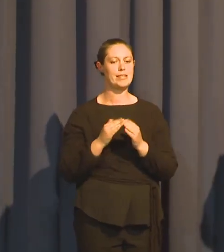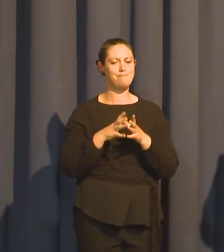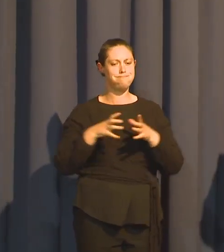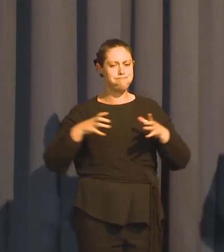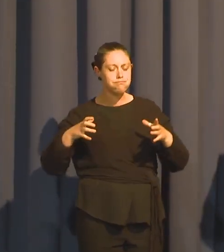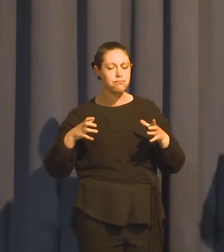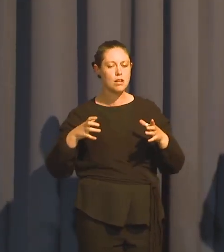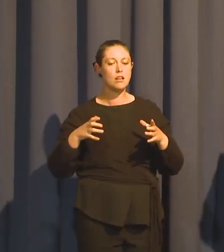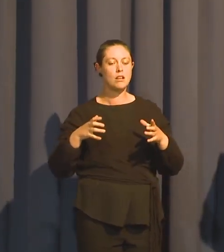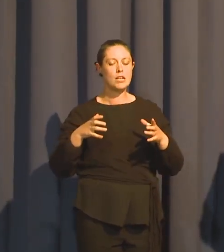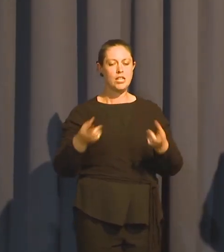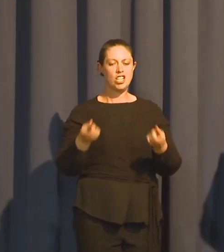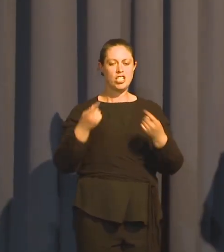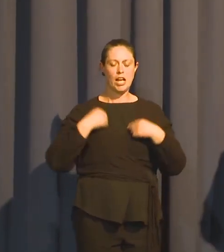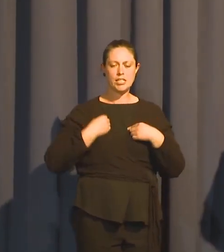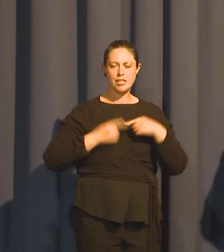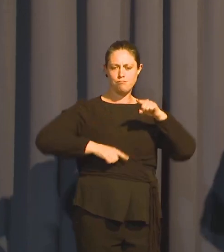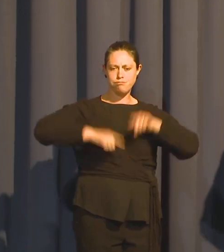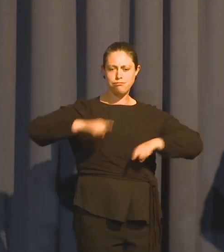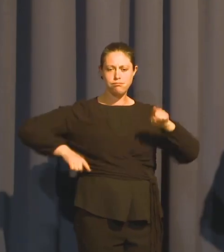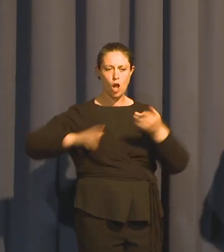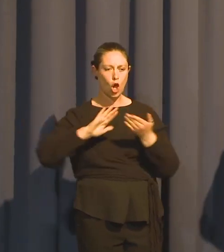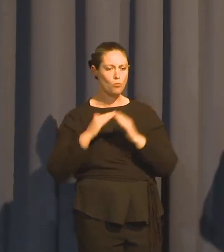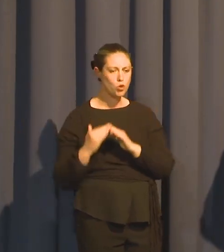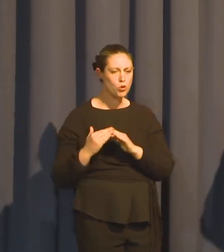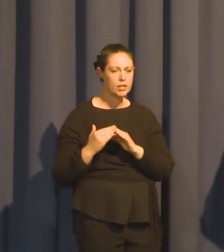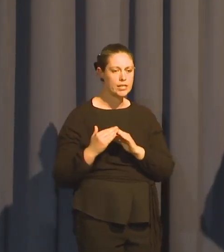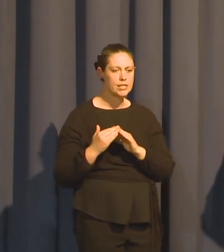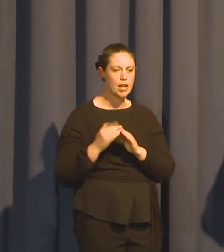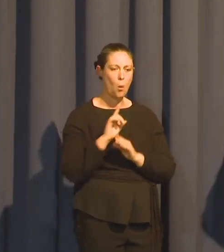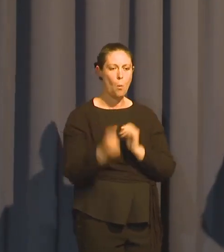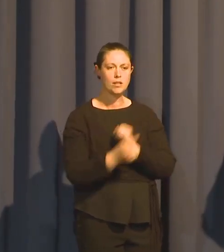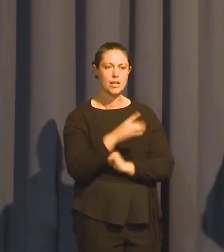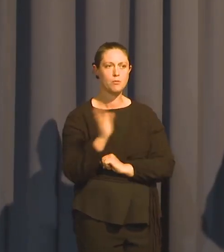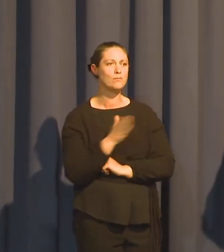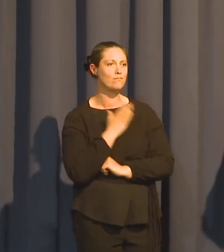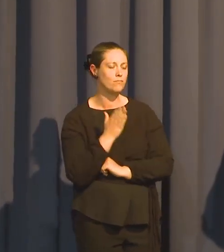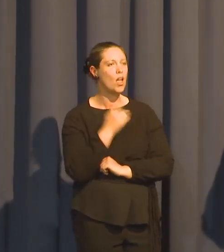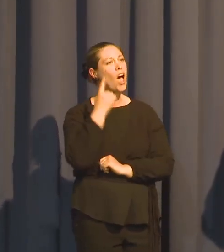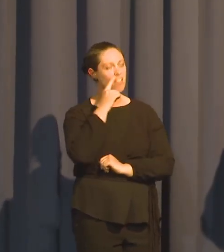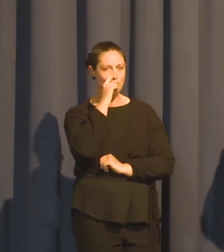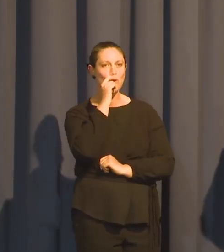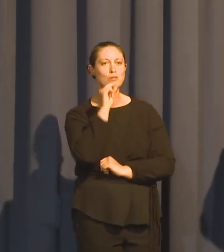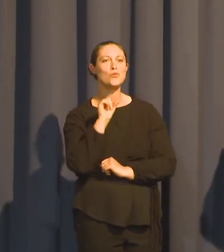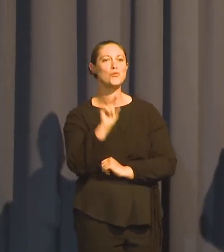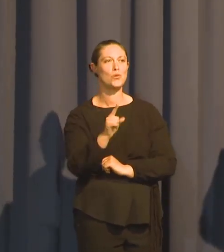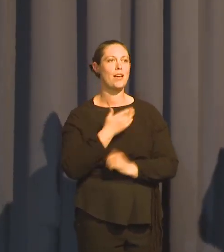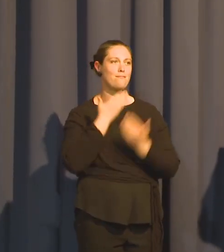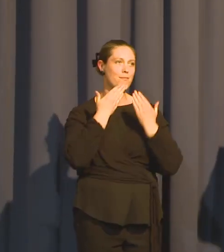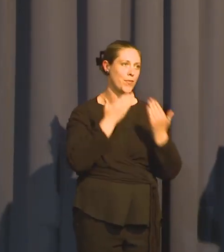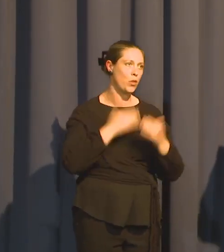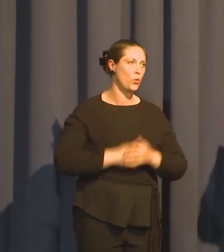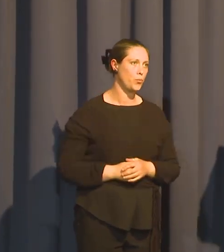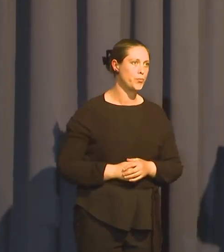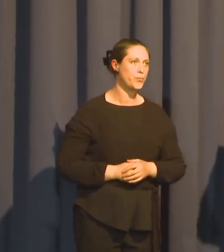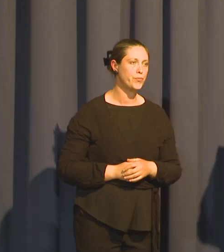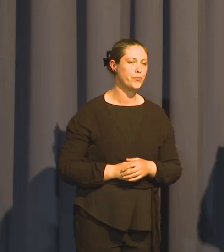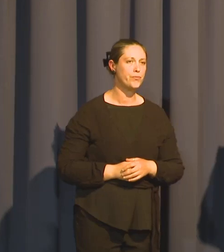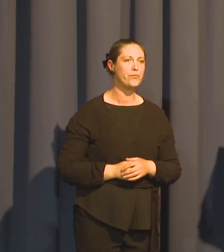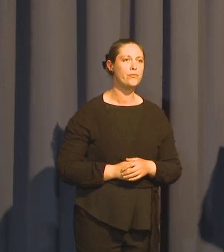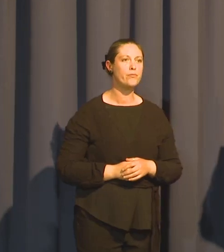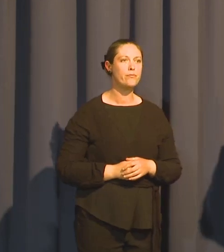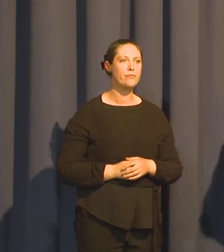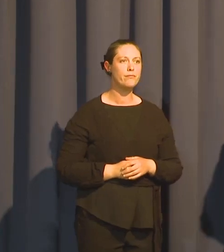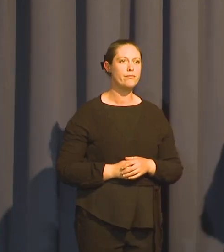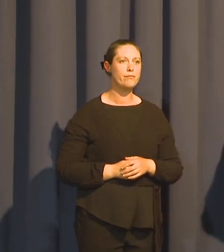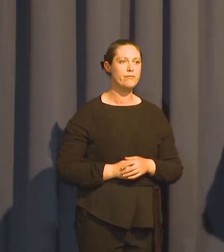a profile of the community as possible, and I think that we've been able to do that. This has